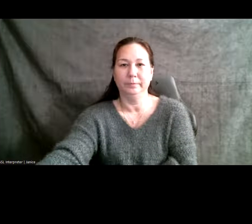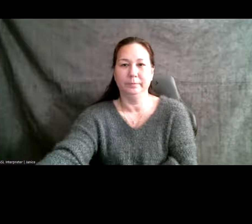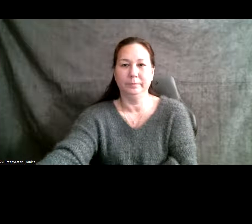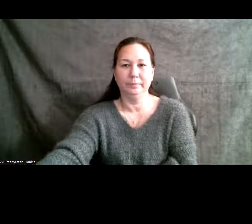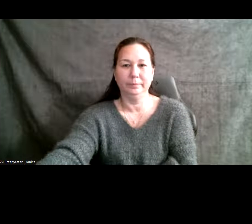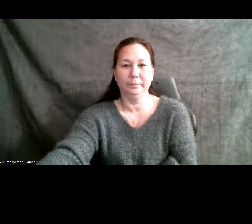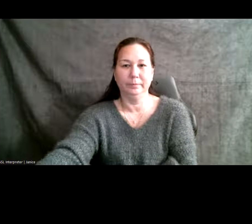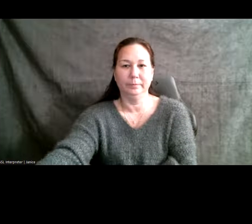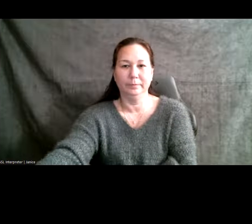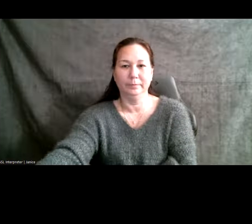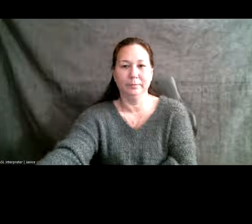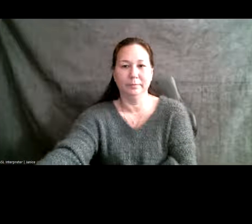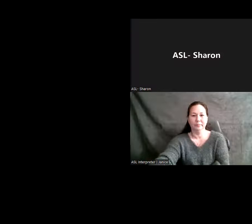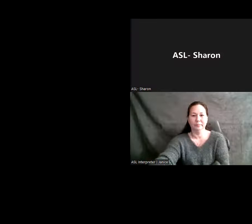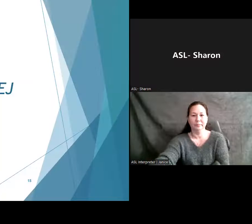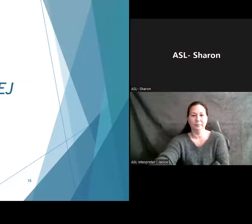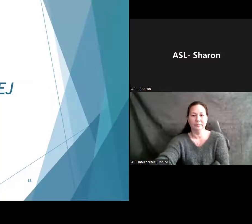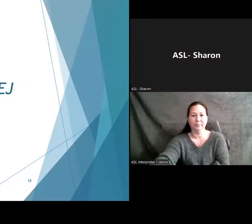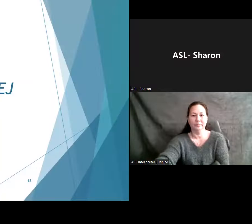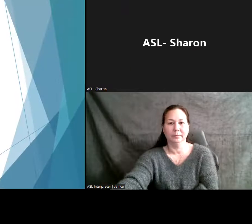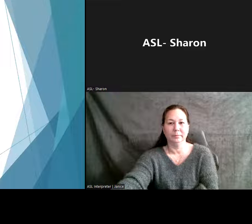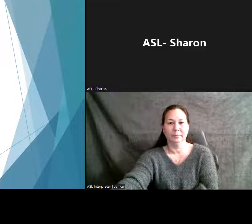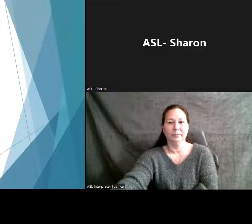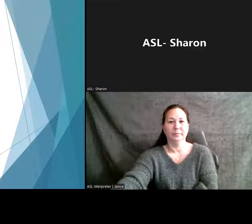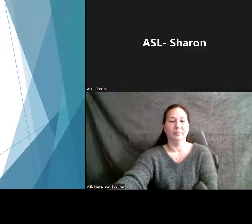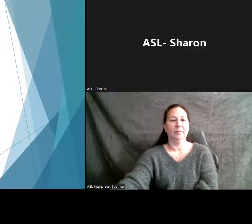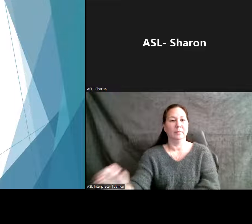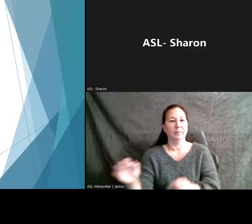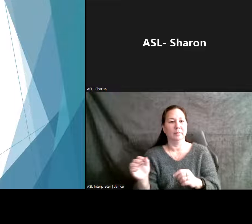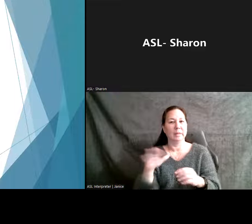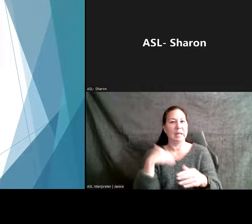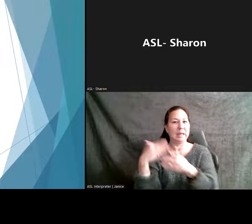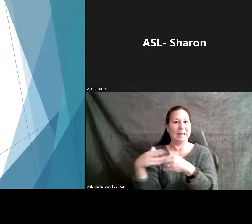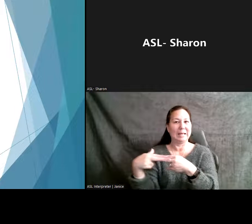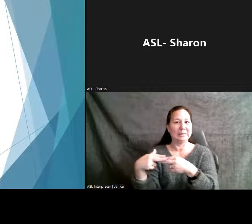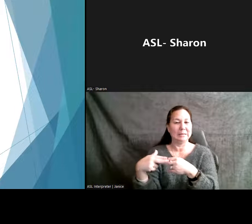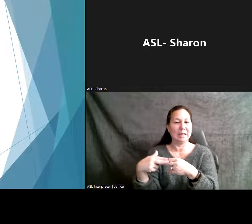So can we get the next slide here, Val?